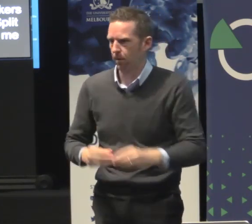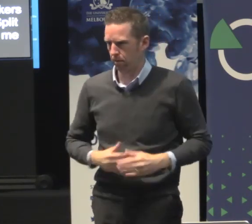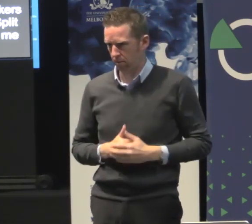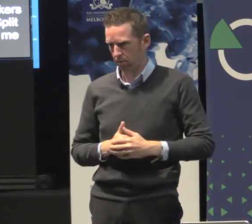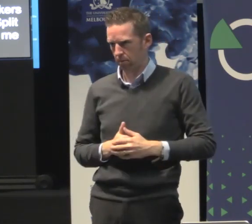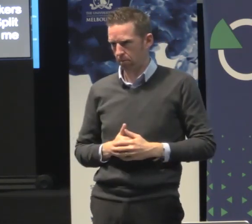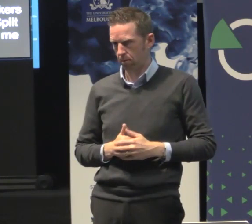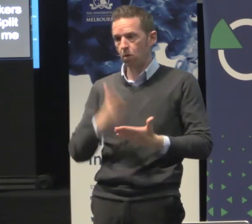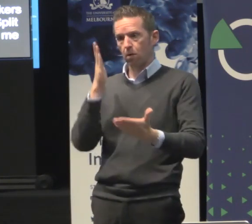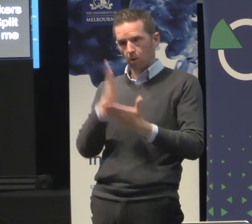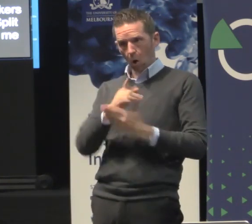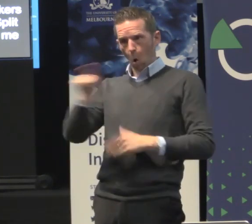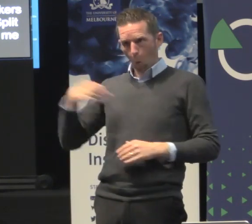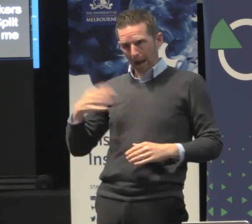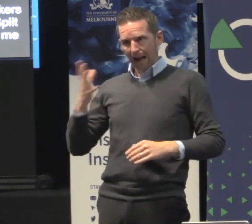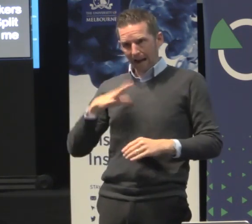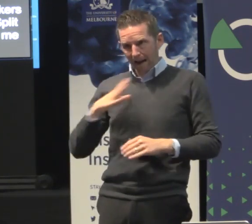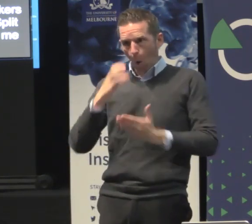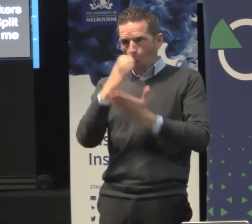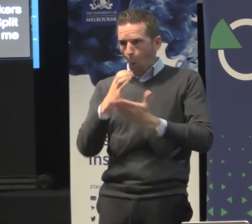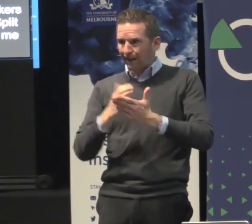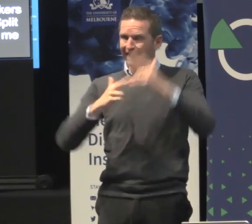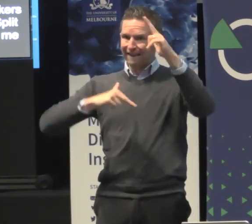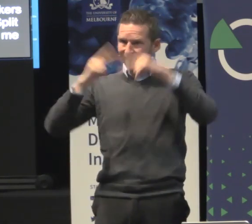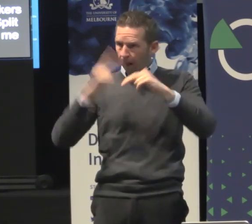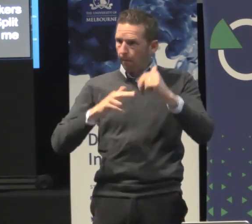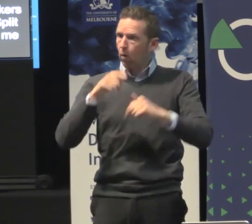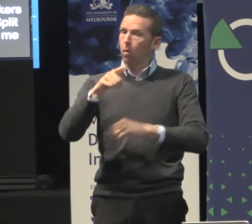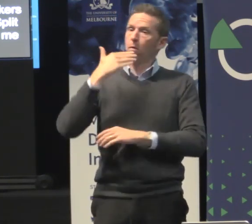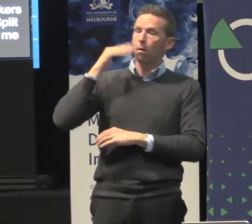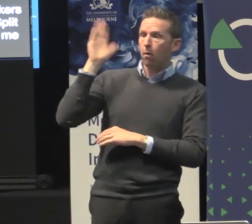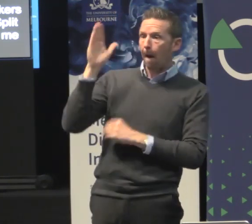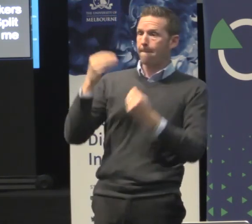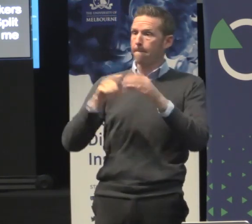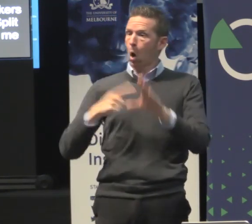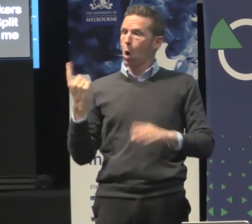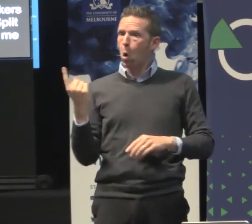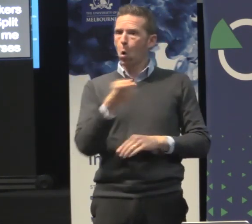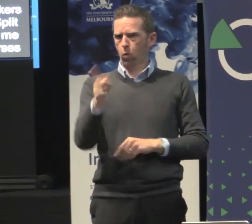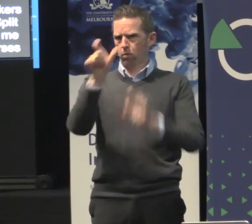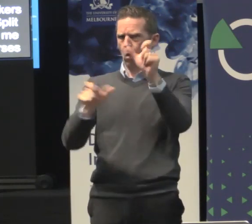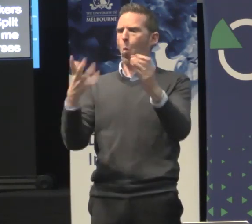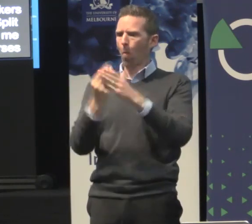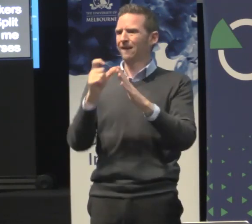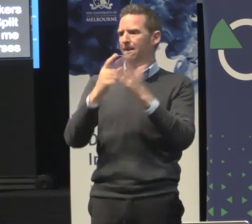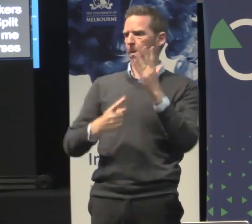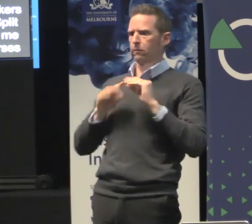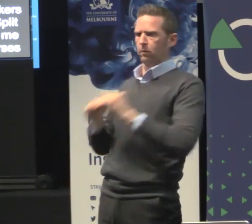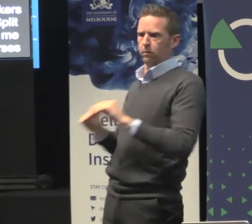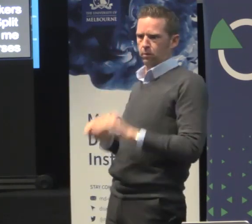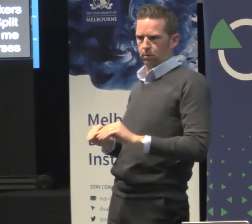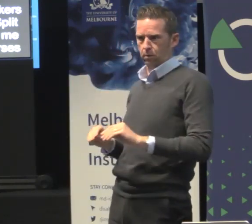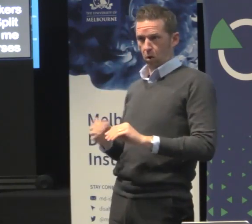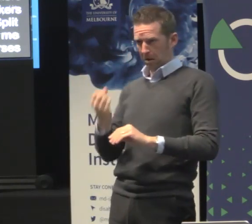We need courses to be developed and delivered by people with disabilities. No